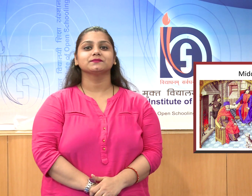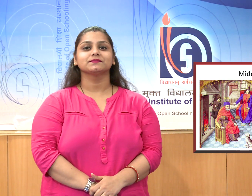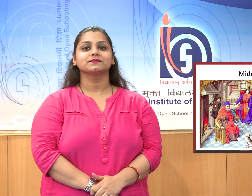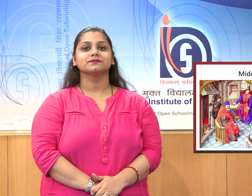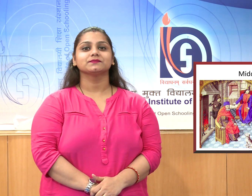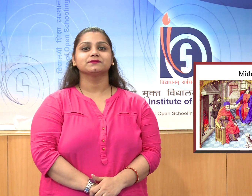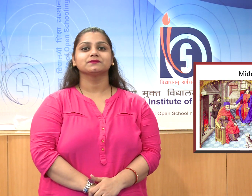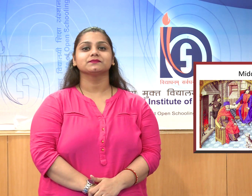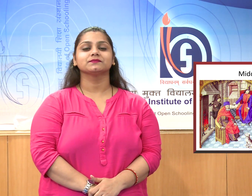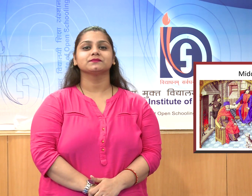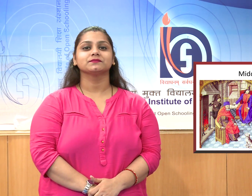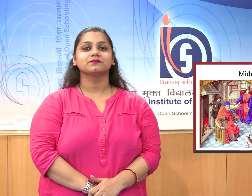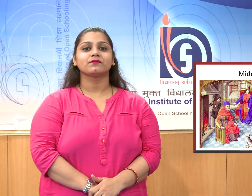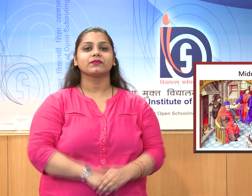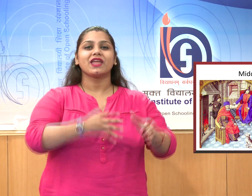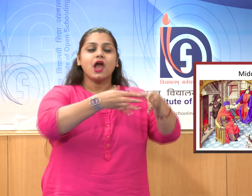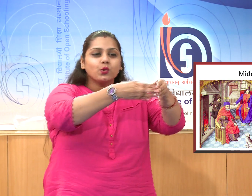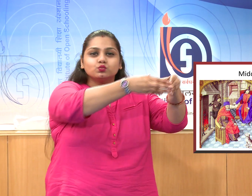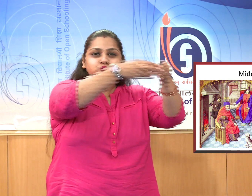was coined by Europeans